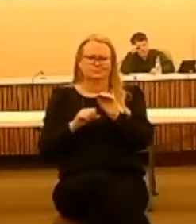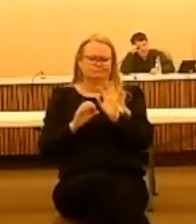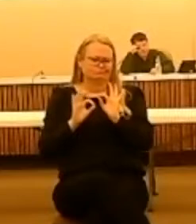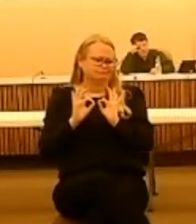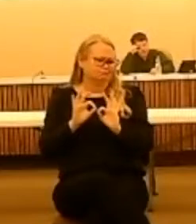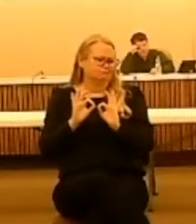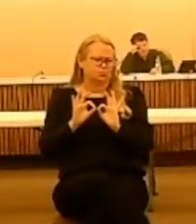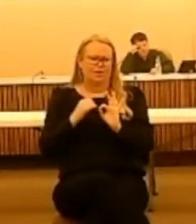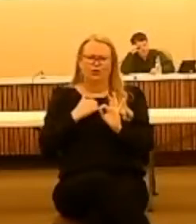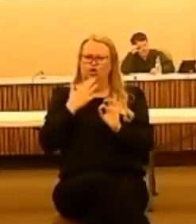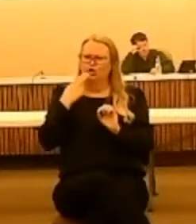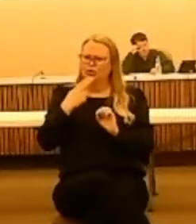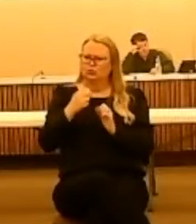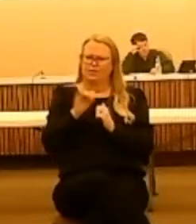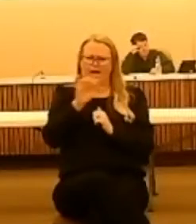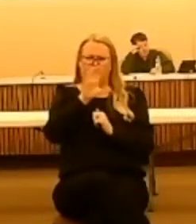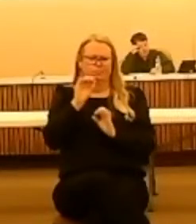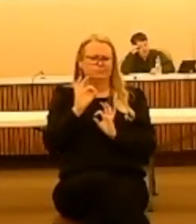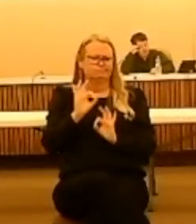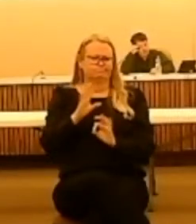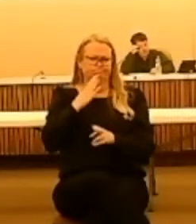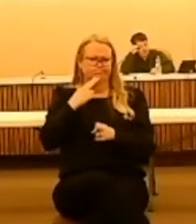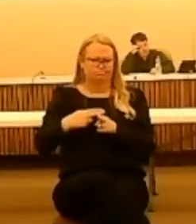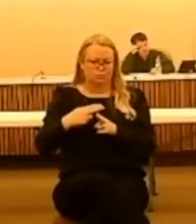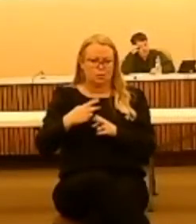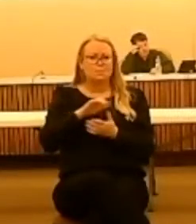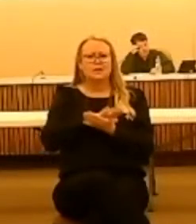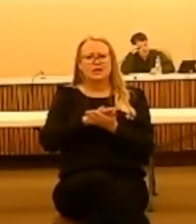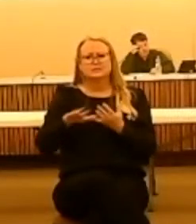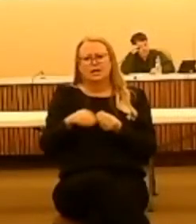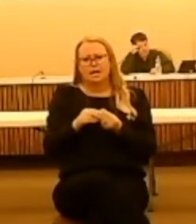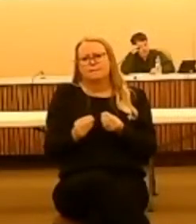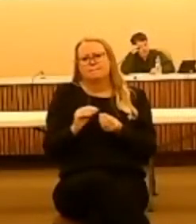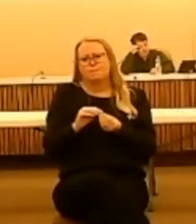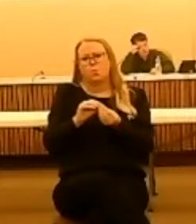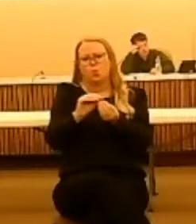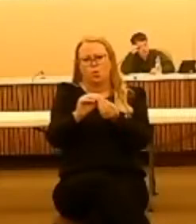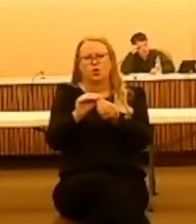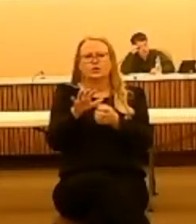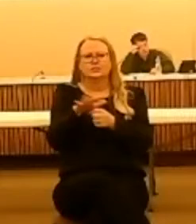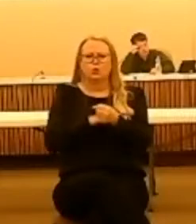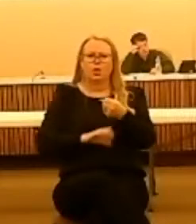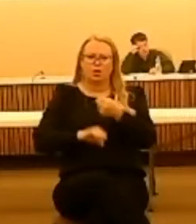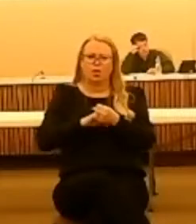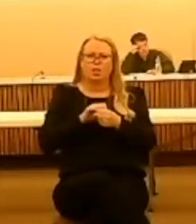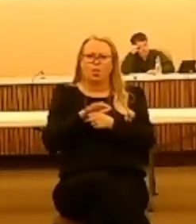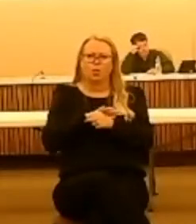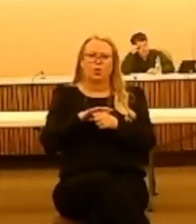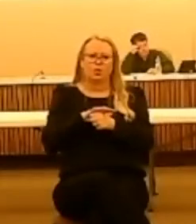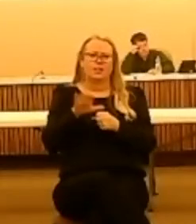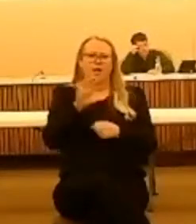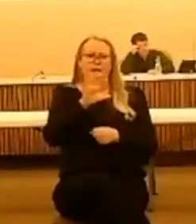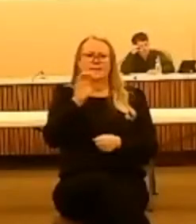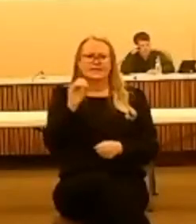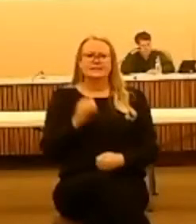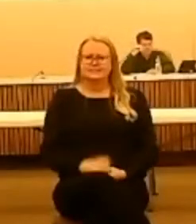a really good track record with them, but it would also be nice to be able to support local companies.